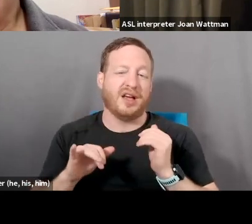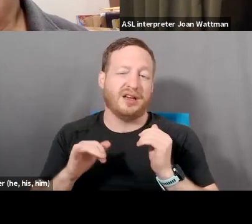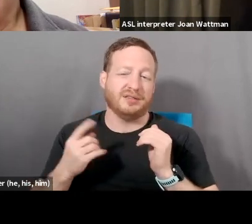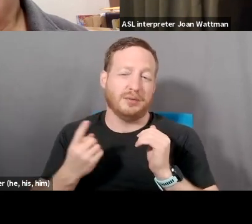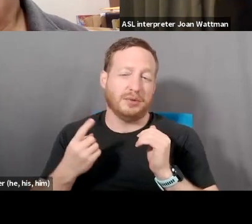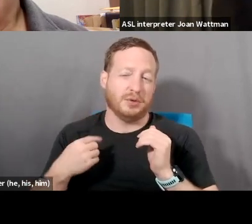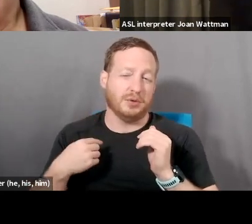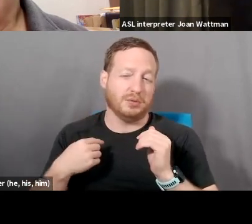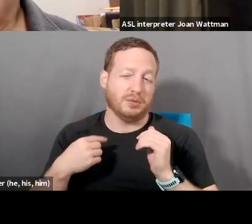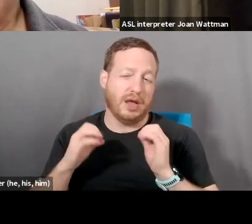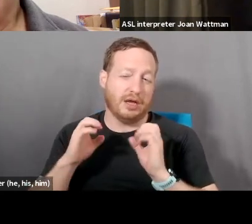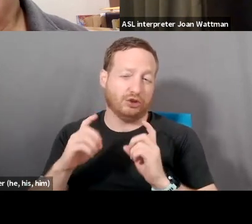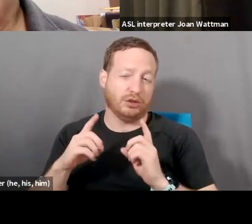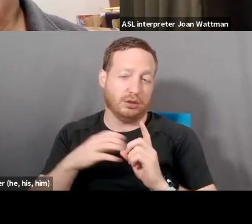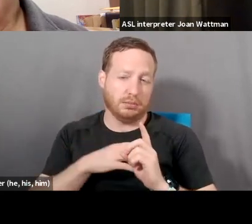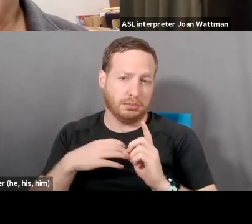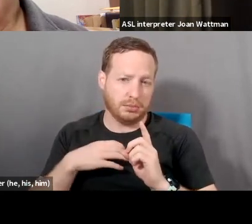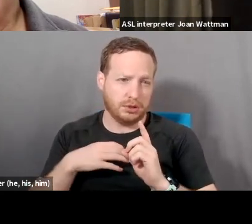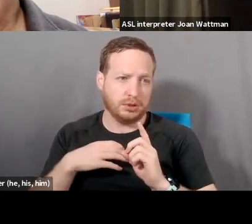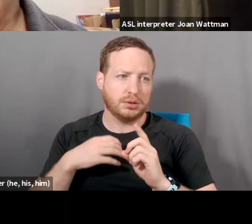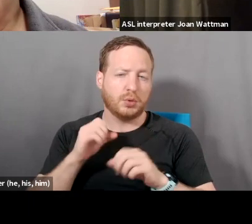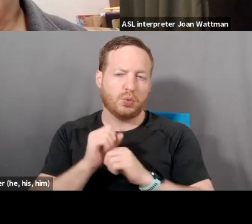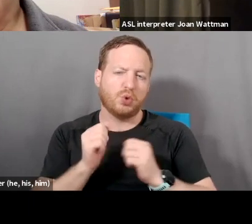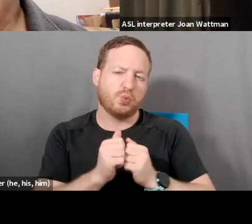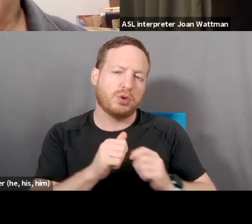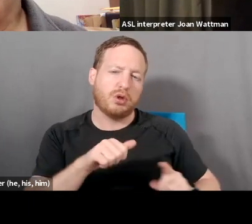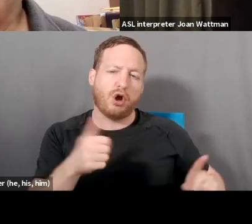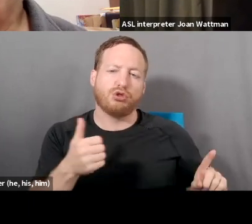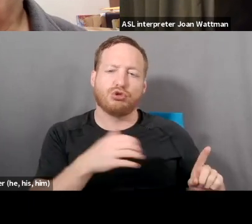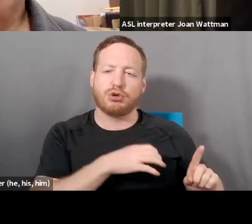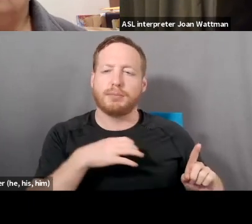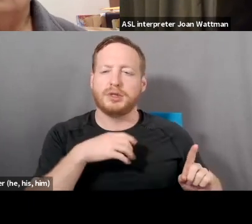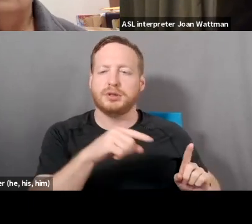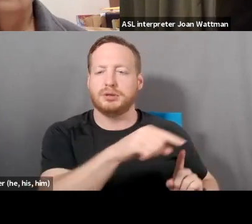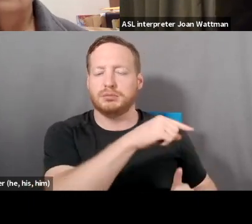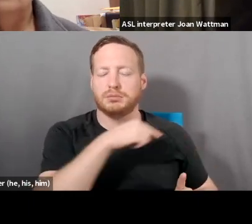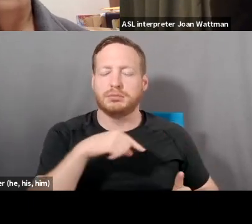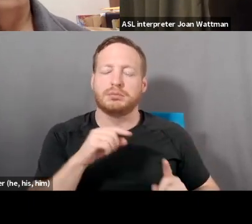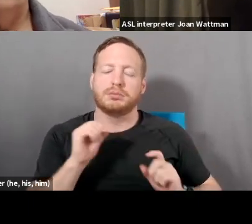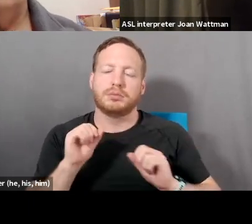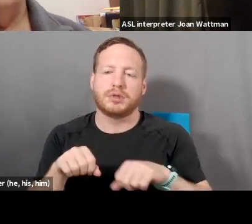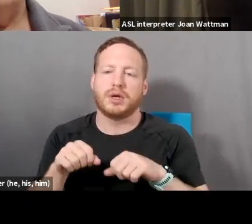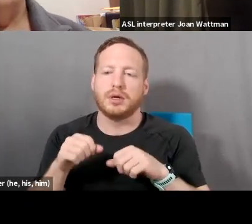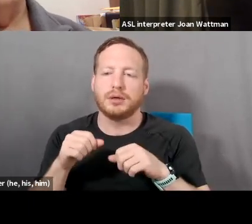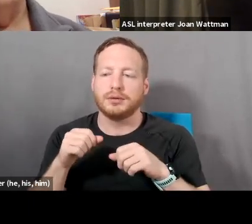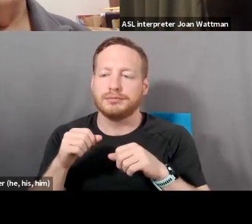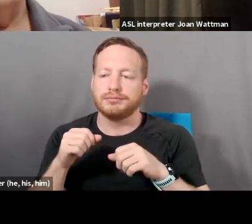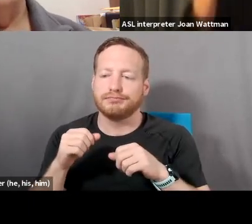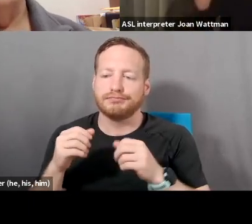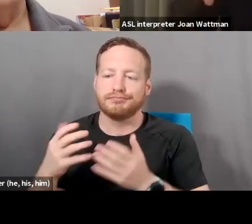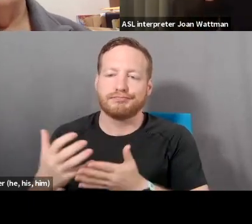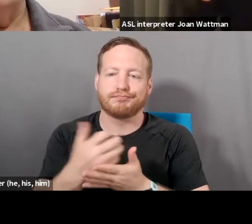we would be going out to different areas that are constituents of different. And the Ed committee could work with the